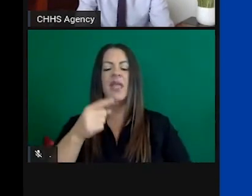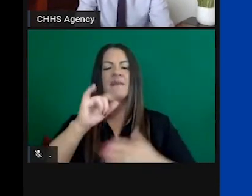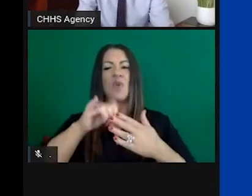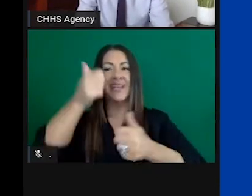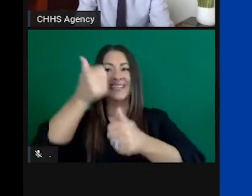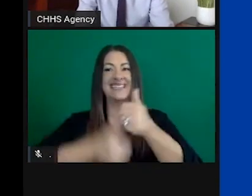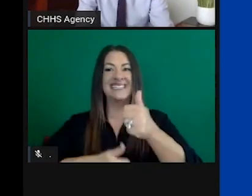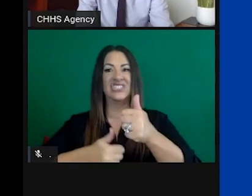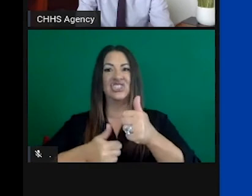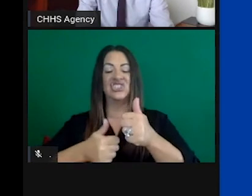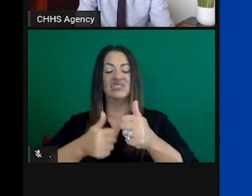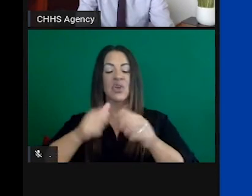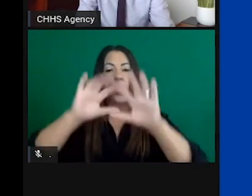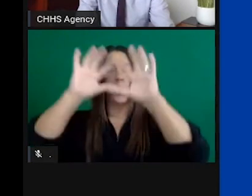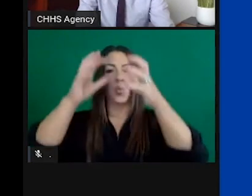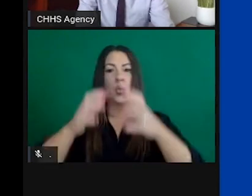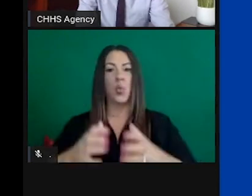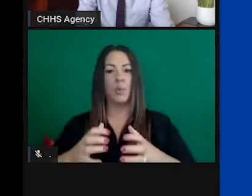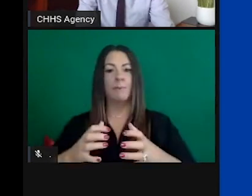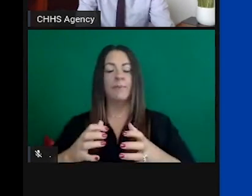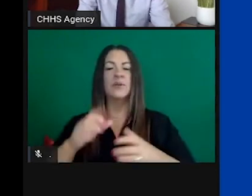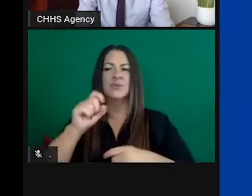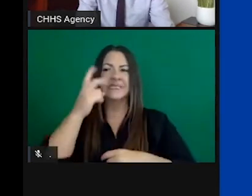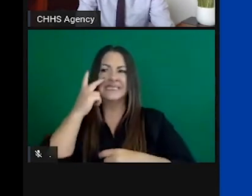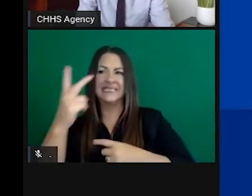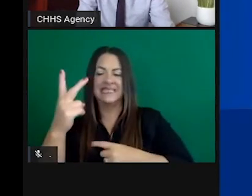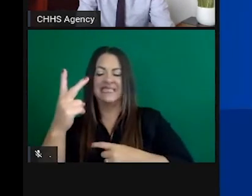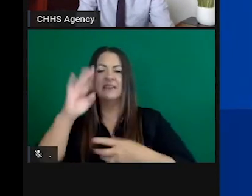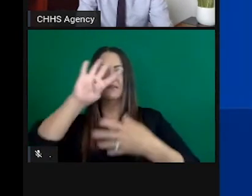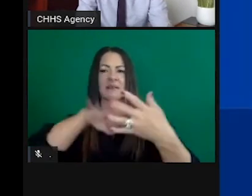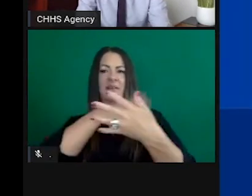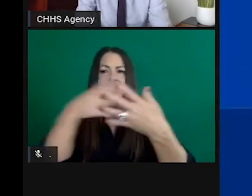various risk levels or tiers.